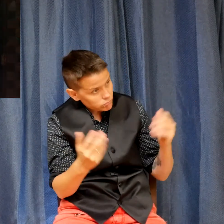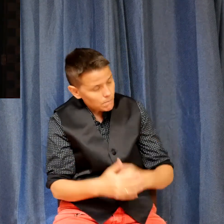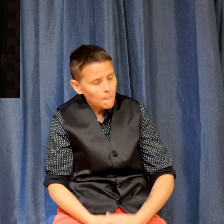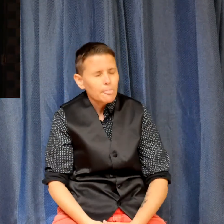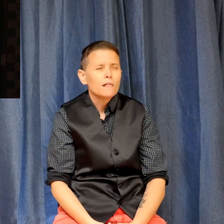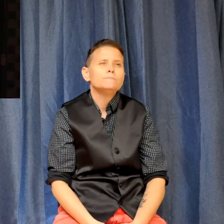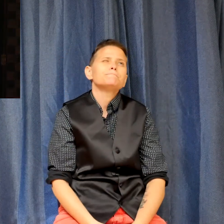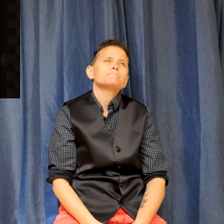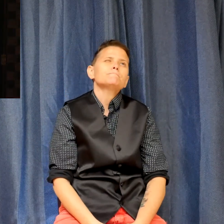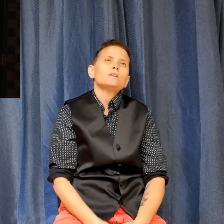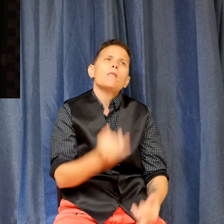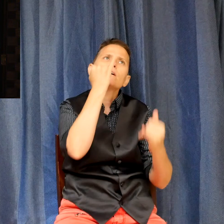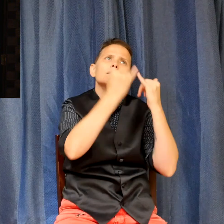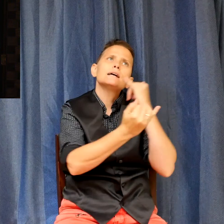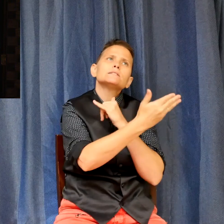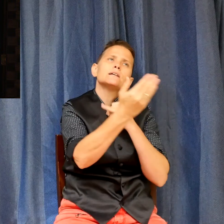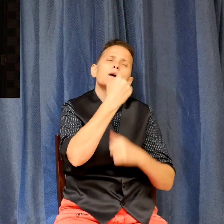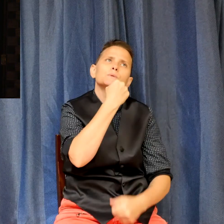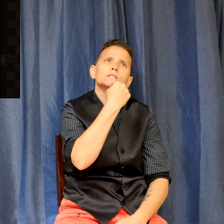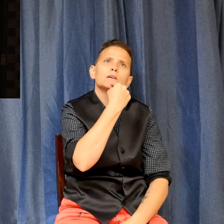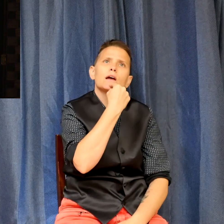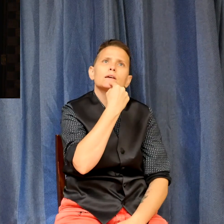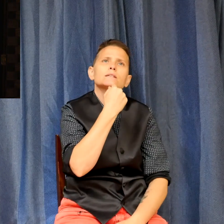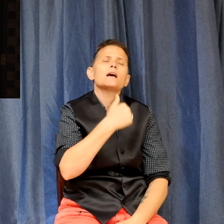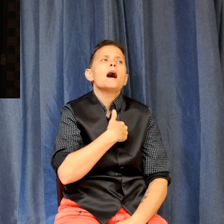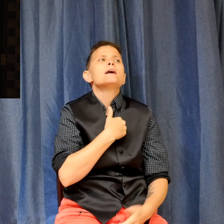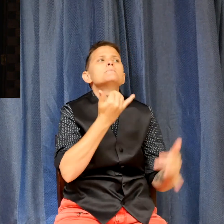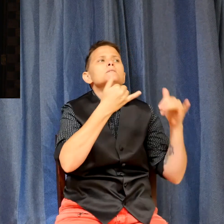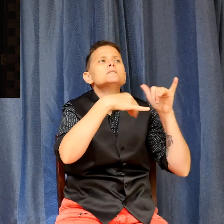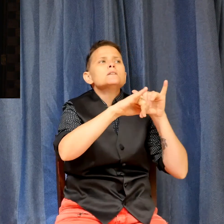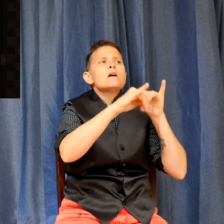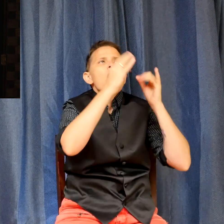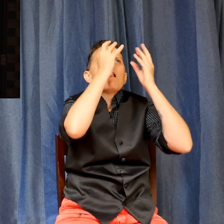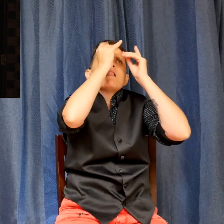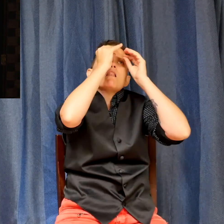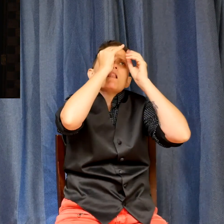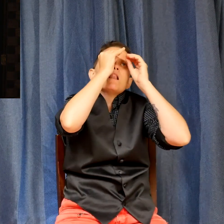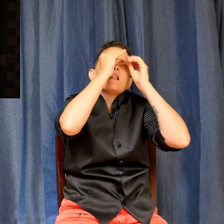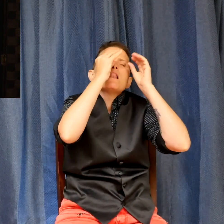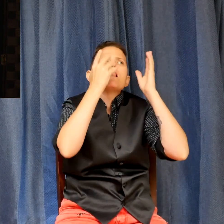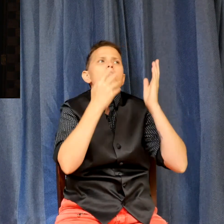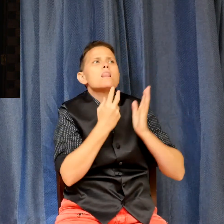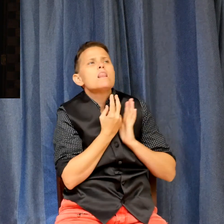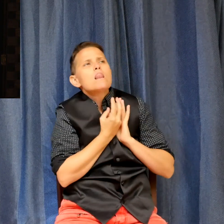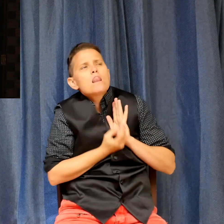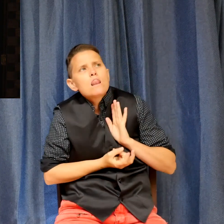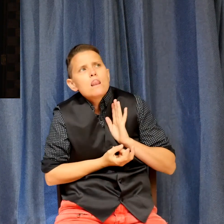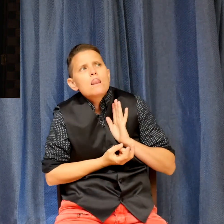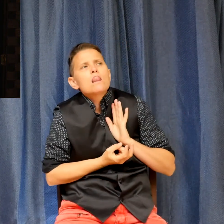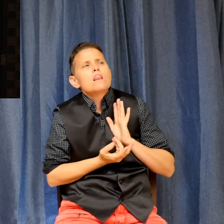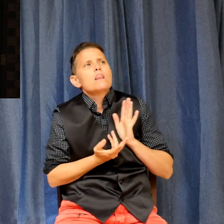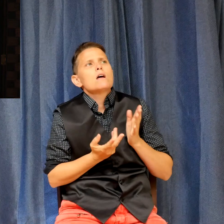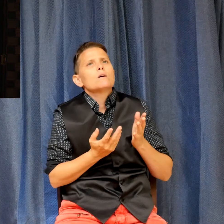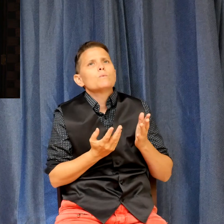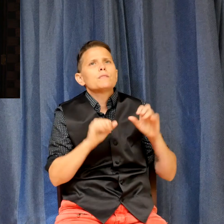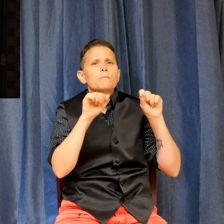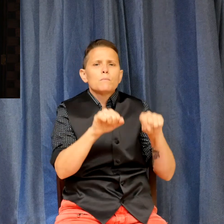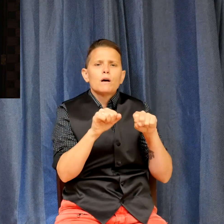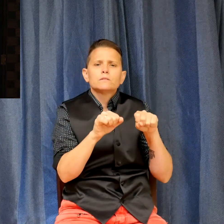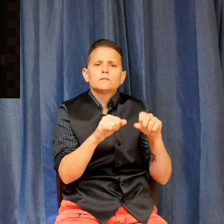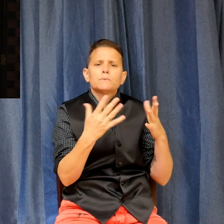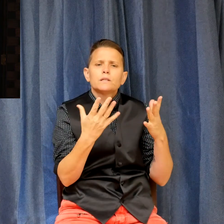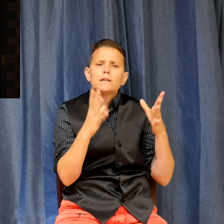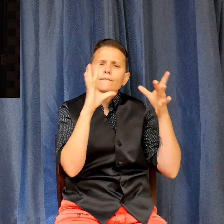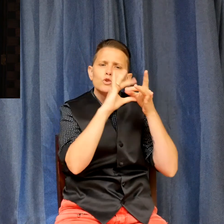last thing I would say is I'm still ruminating with the possibility of doing a talk